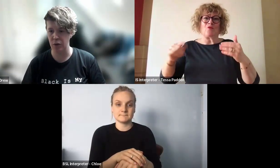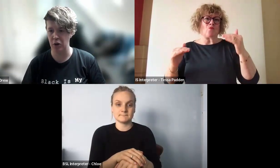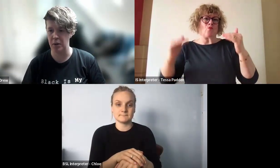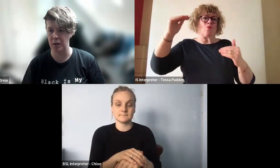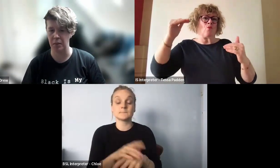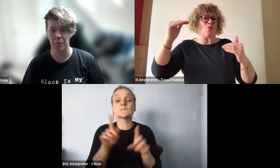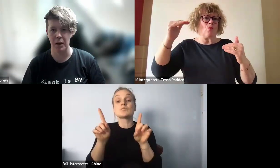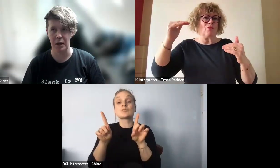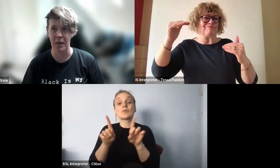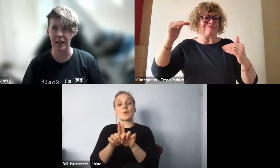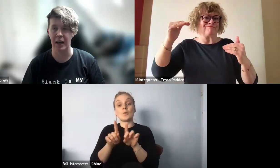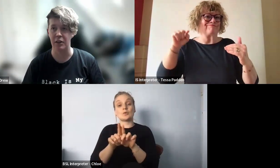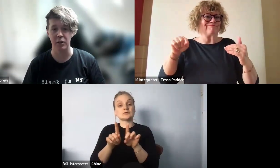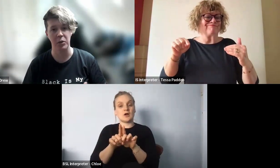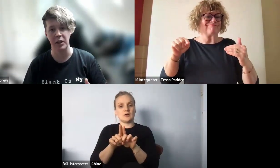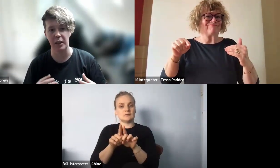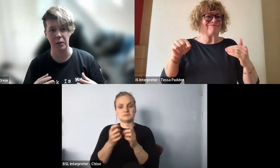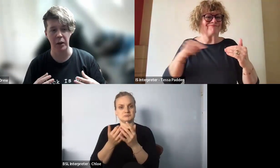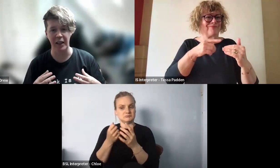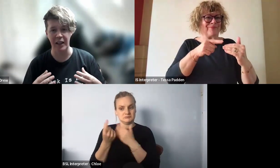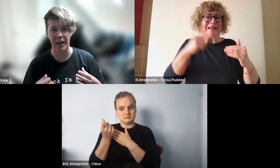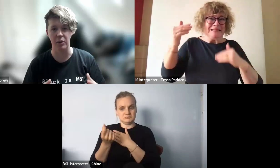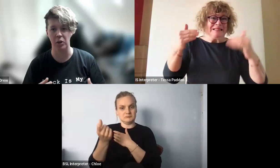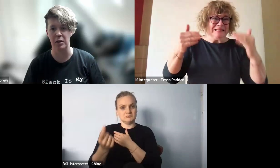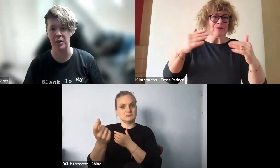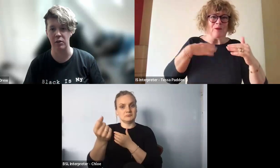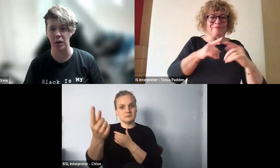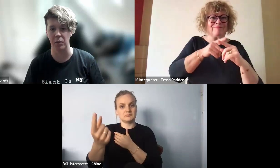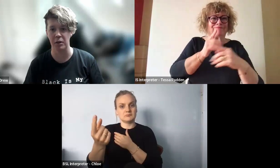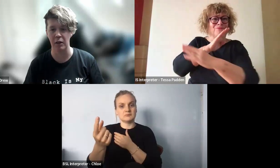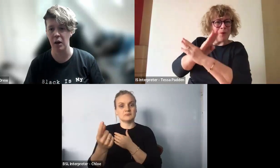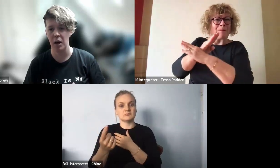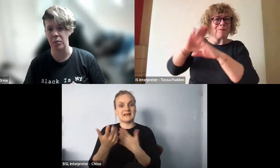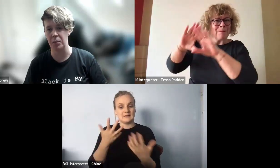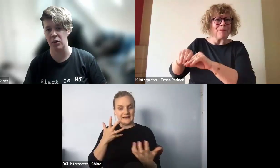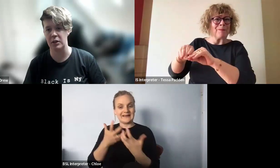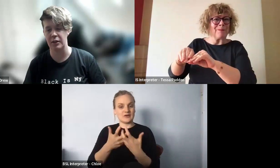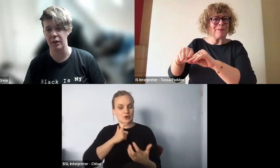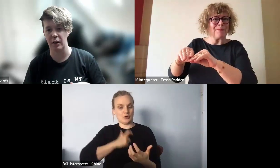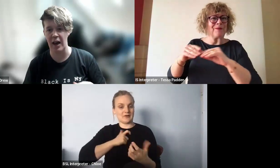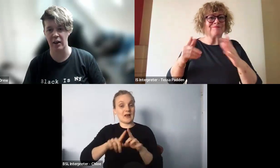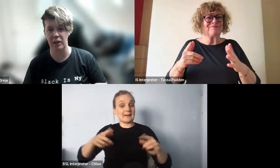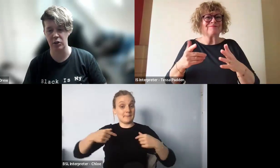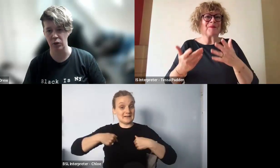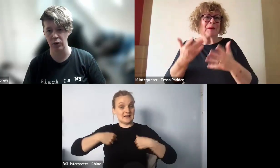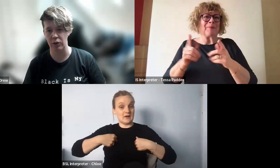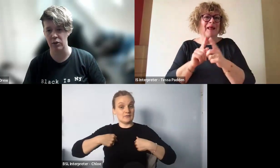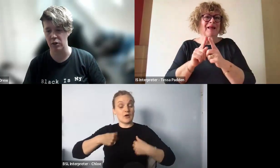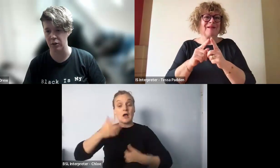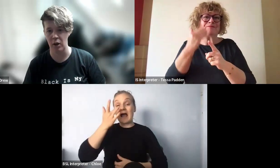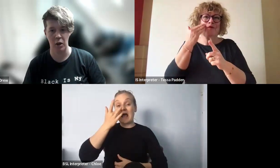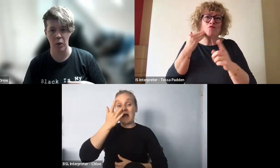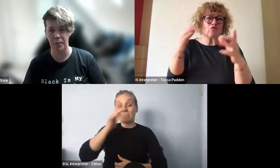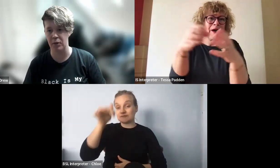It's also been, in many cases, particularly when engaging with humanitarians like myself, been posited that AI tools